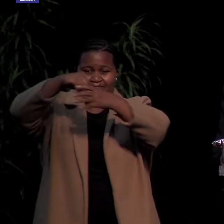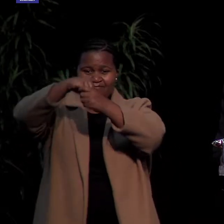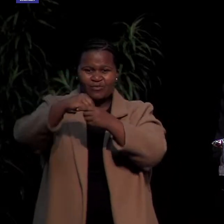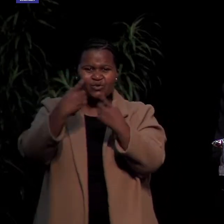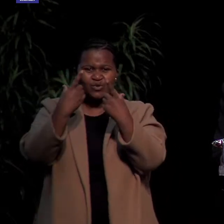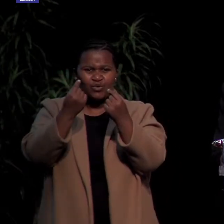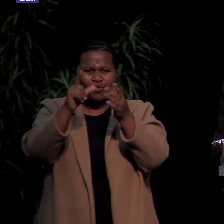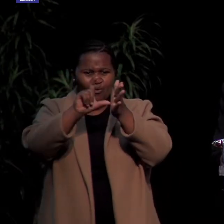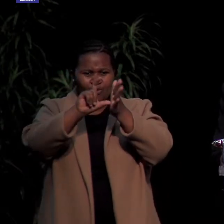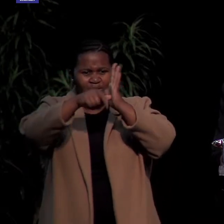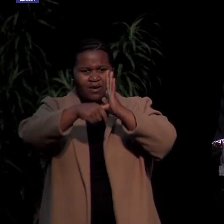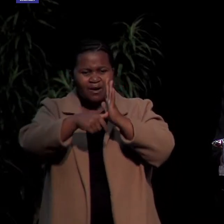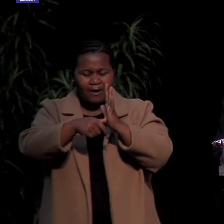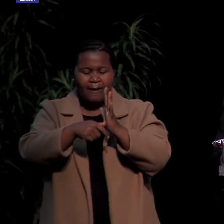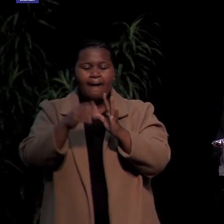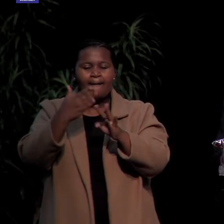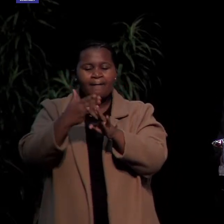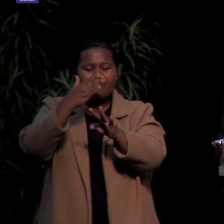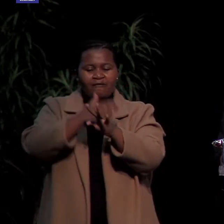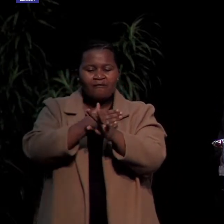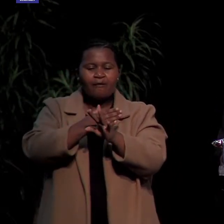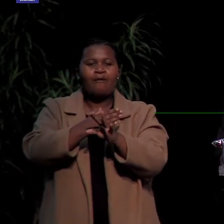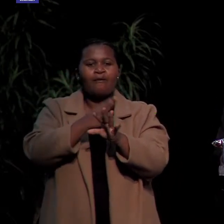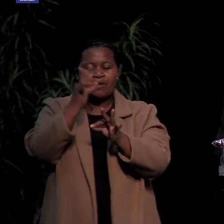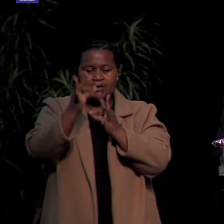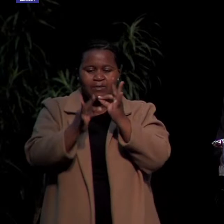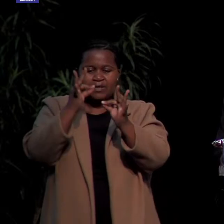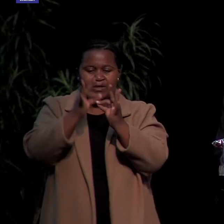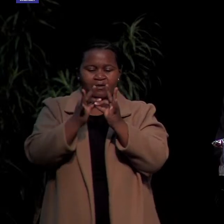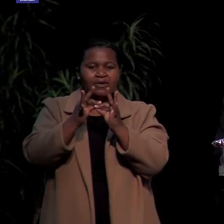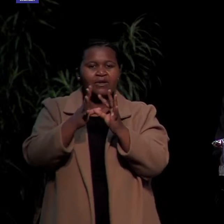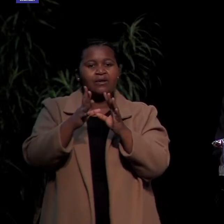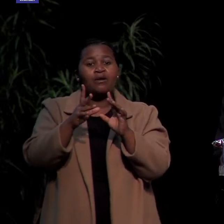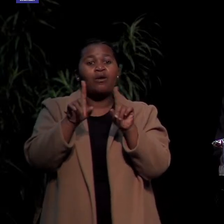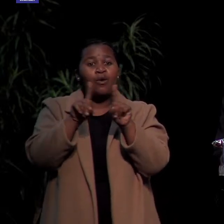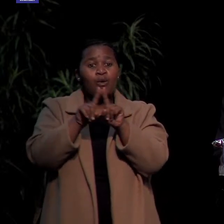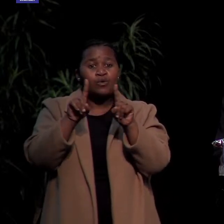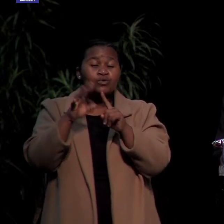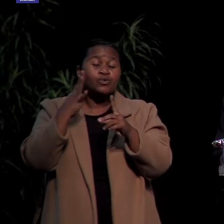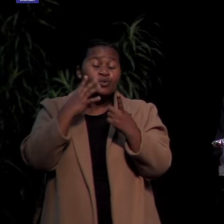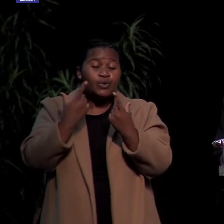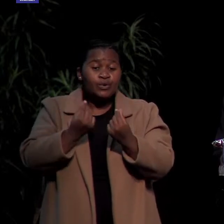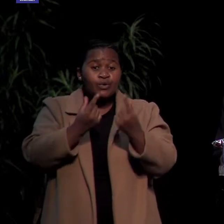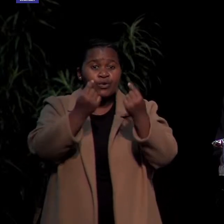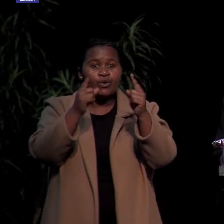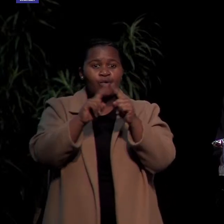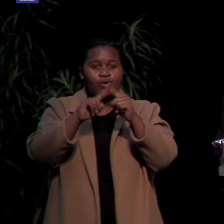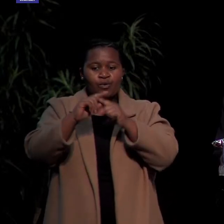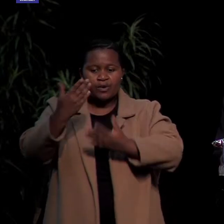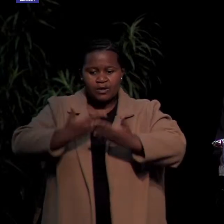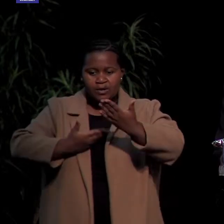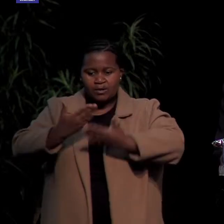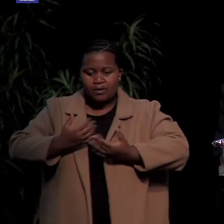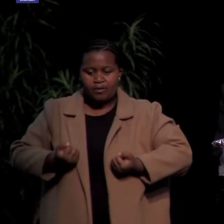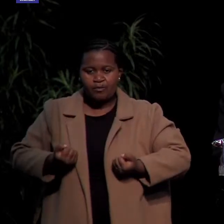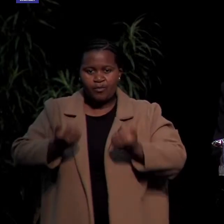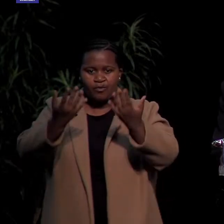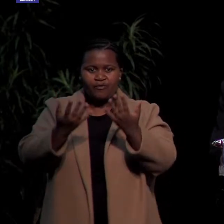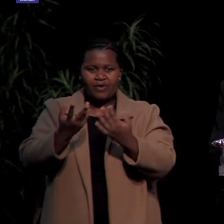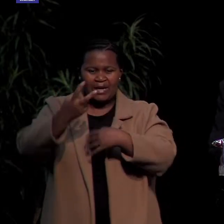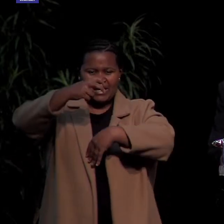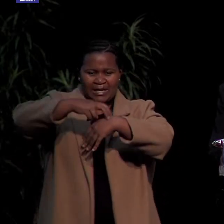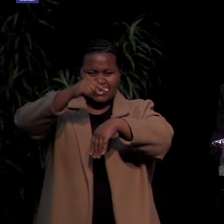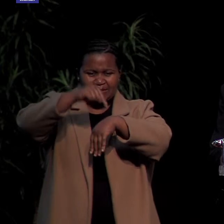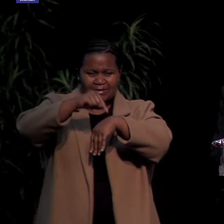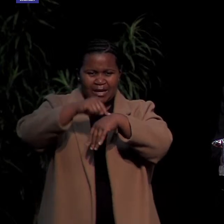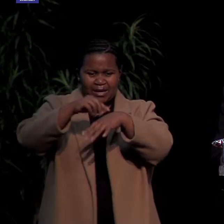doing design before the specifications can be developed. Even once this is done, service providers still need some time